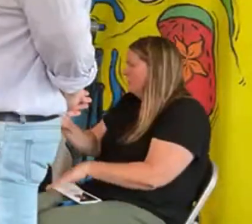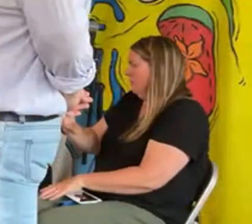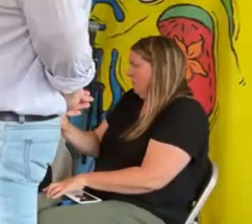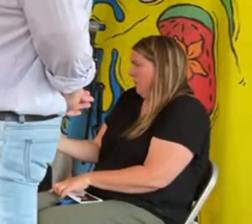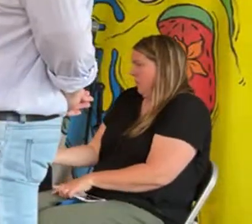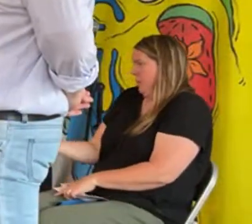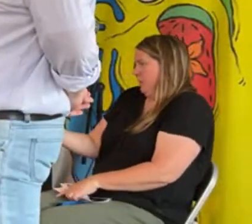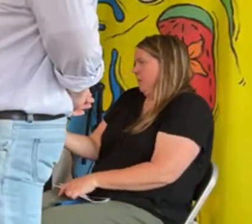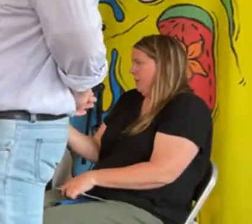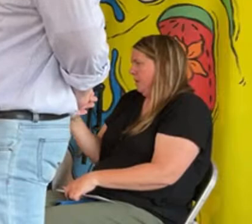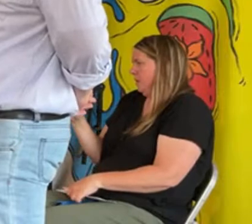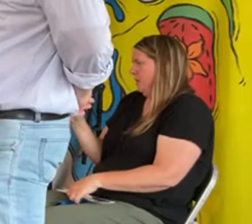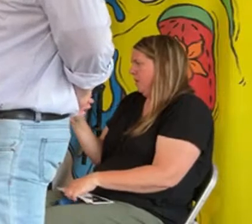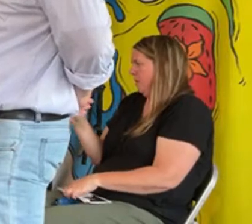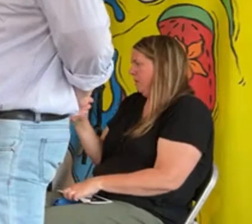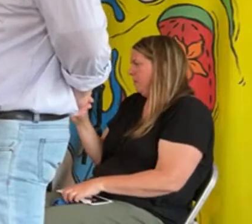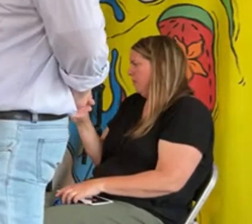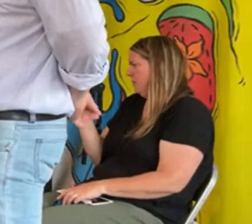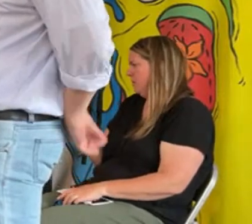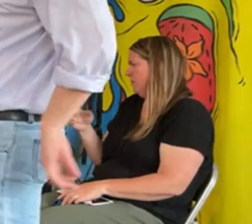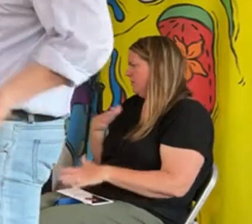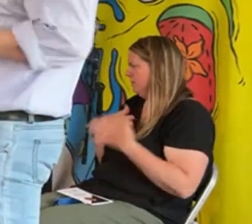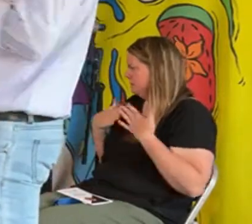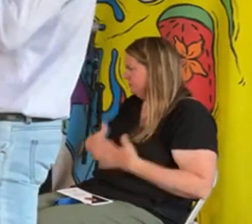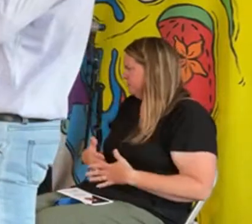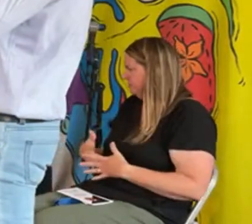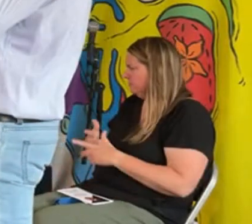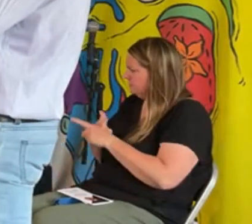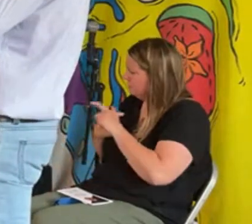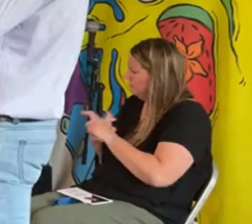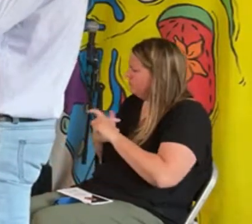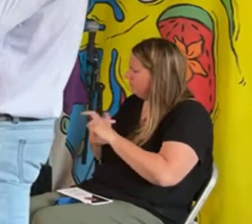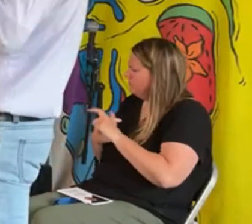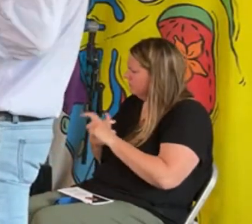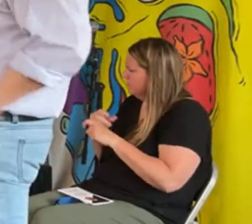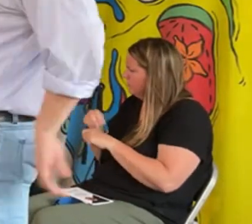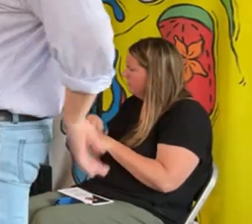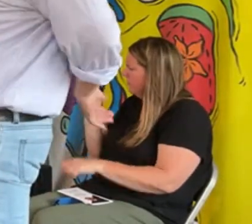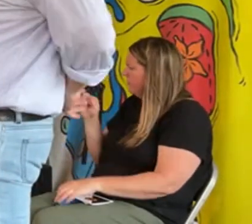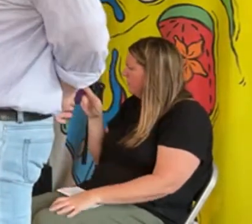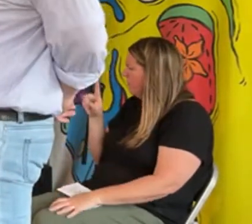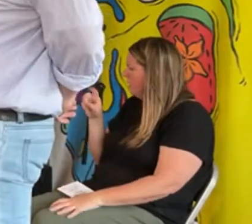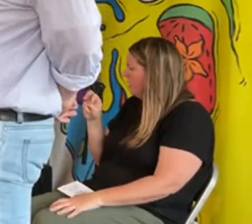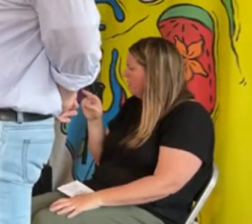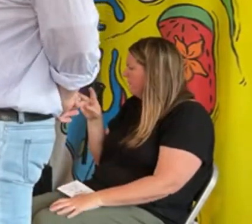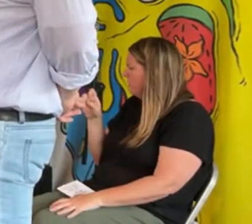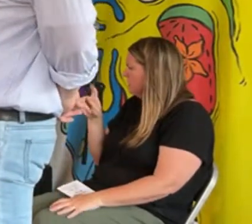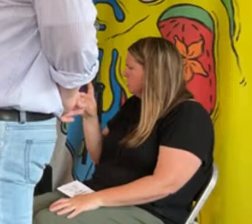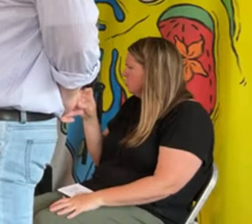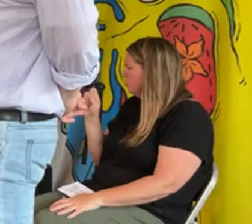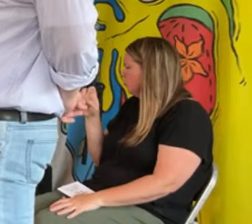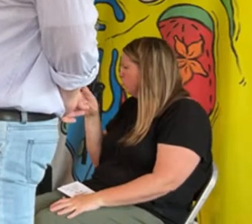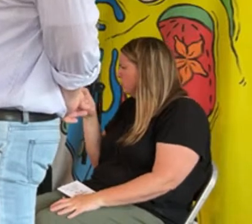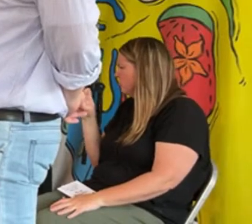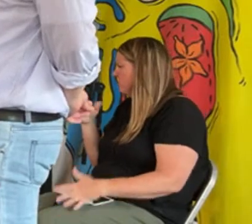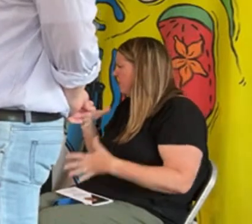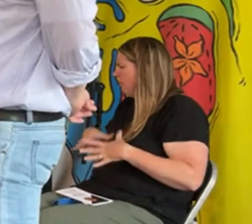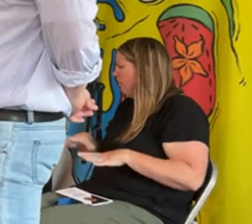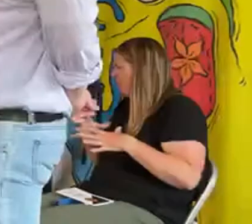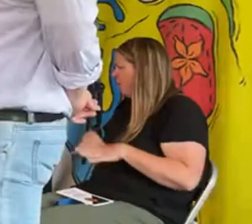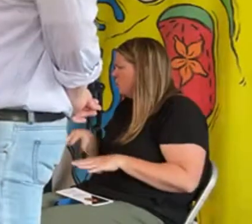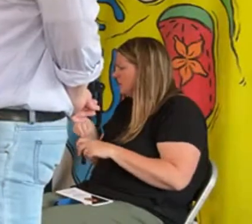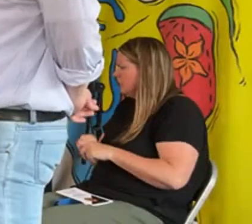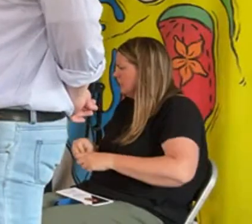My body runs in a realm of strength. My clothes in a pillowcase. I look for a man